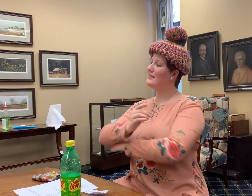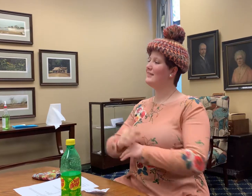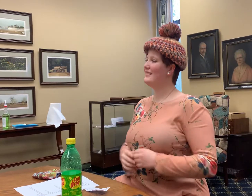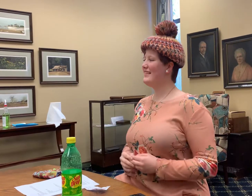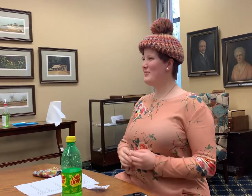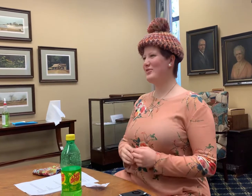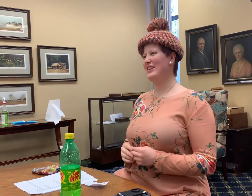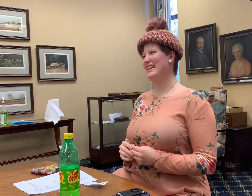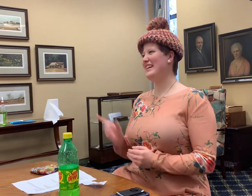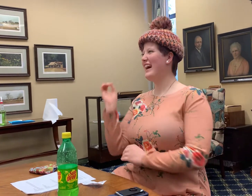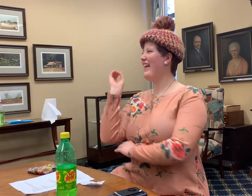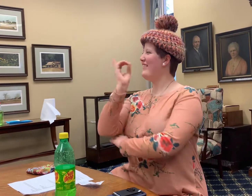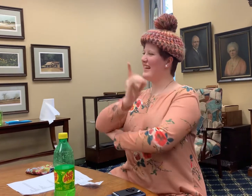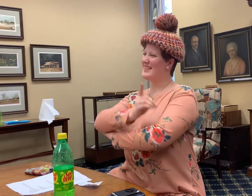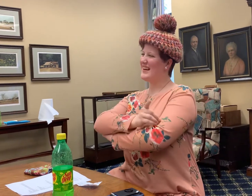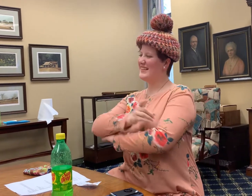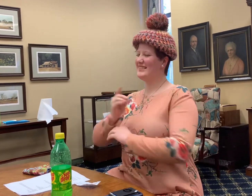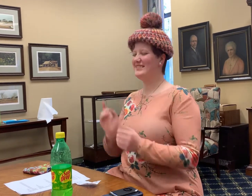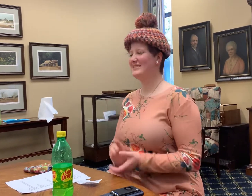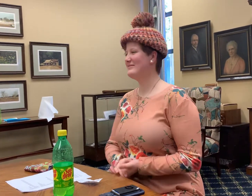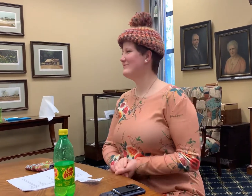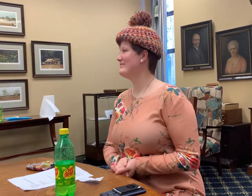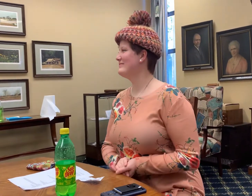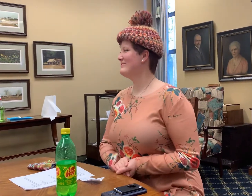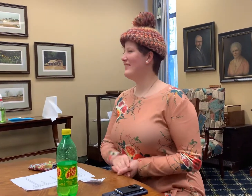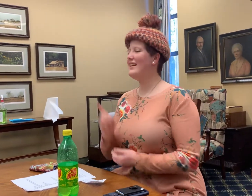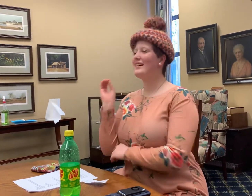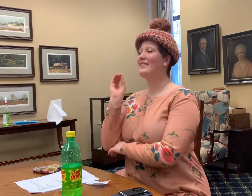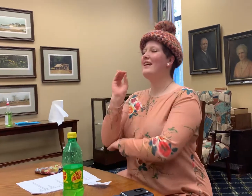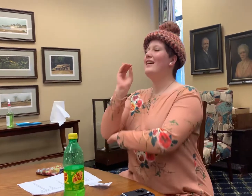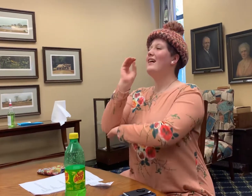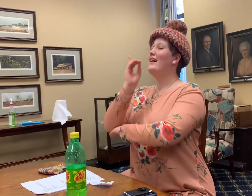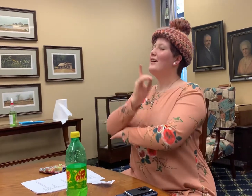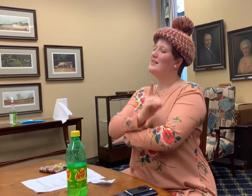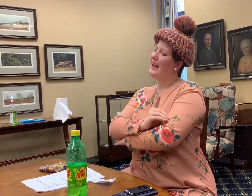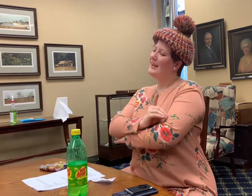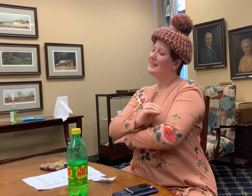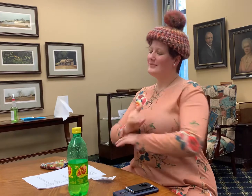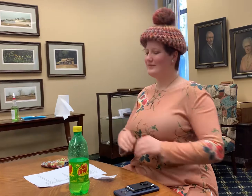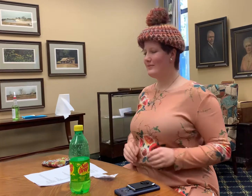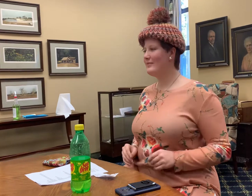Isn't that pretty? I love that sign. Nice. It is. Day.